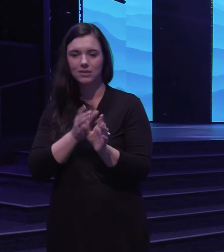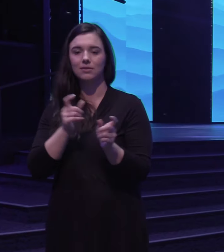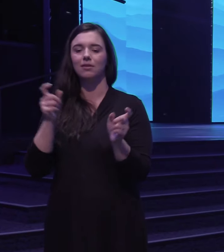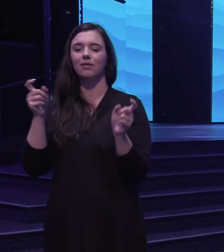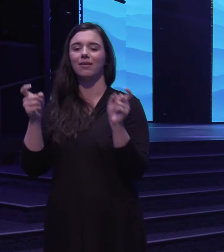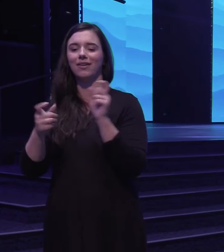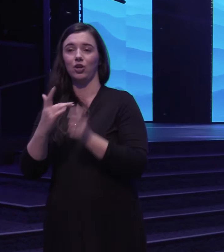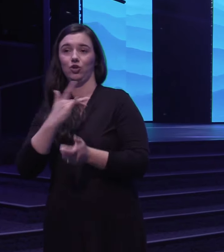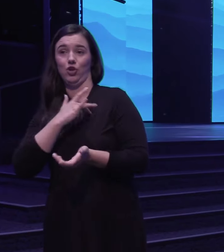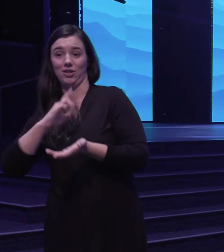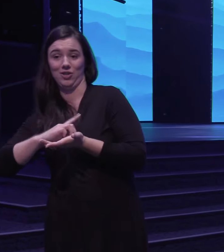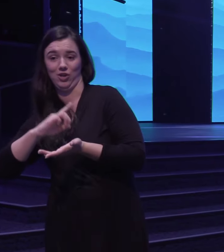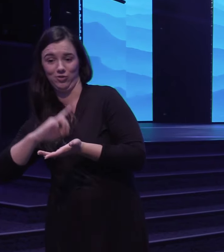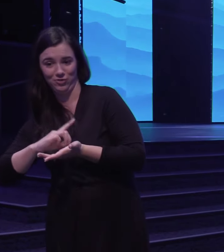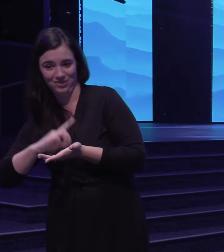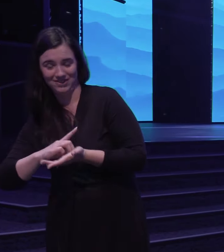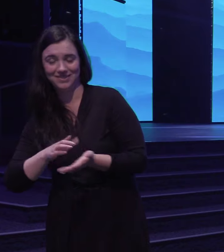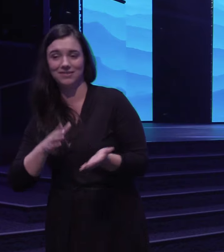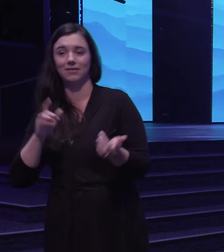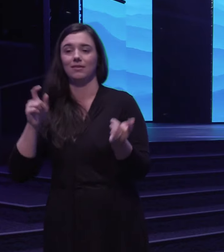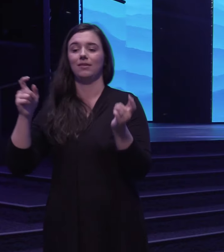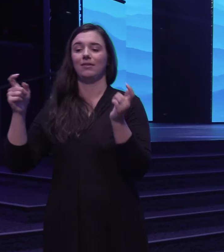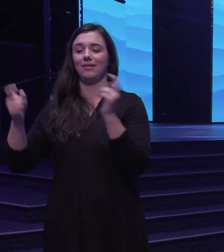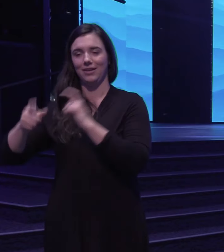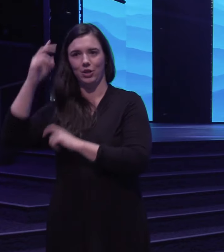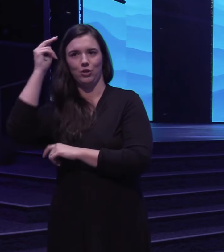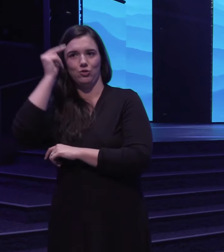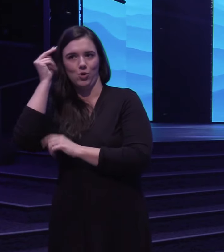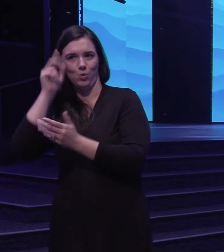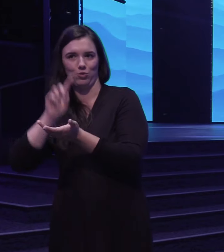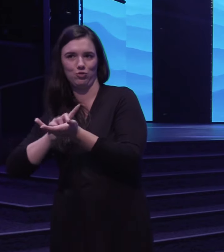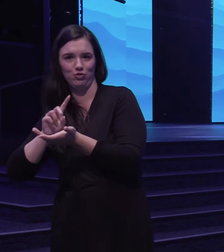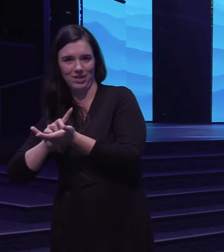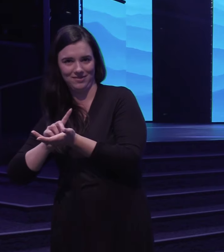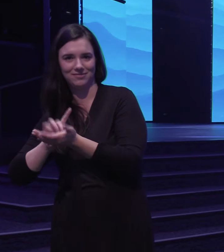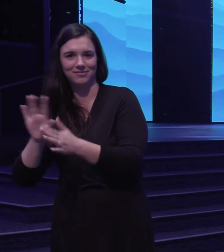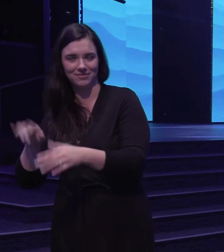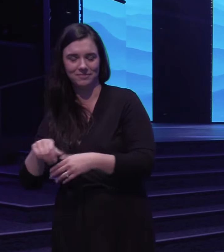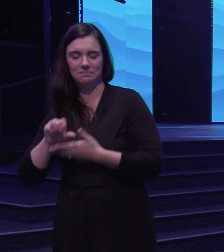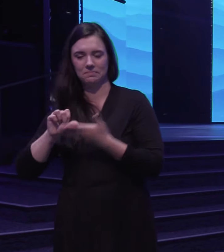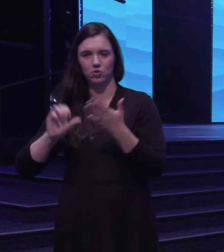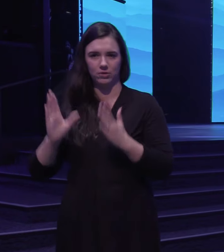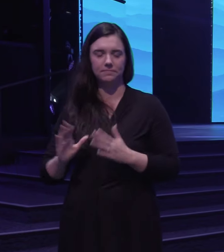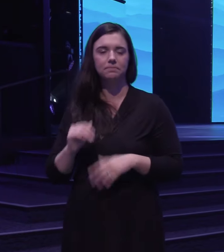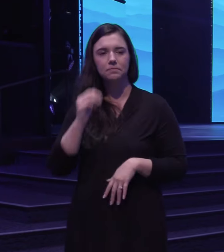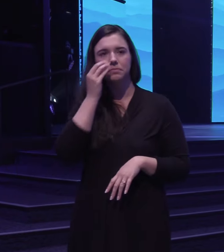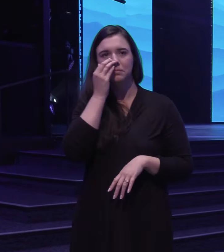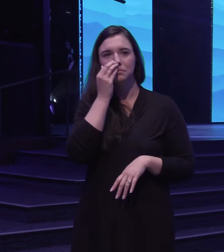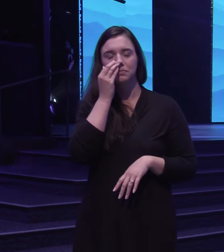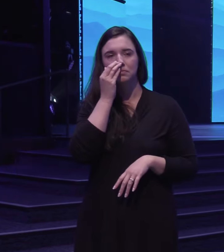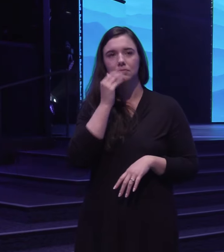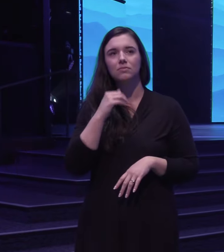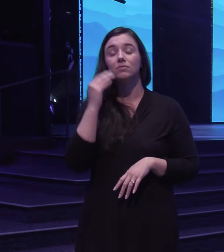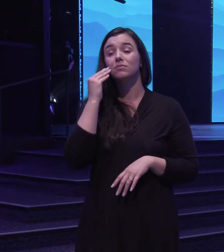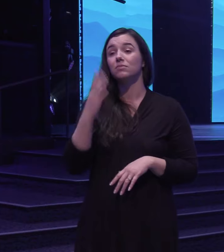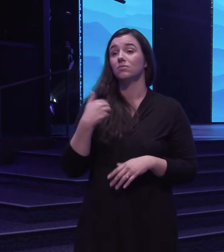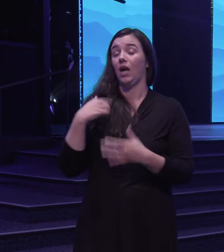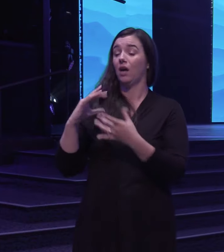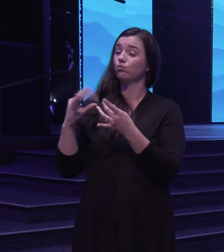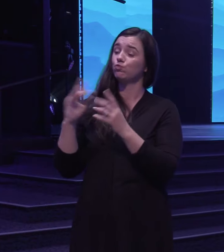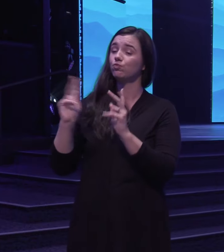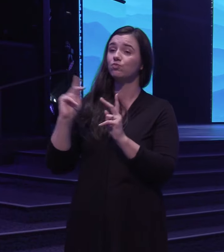to cardiovascular surgeon to neurosurgeon. And when I decided that I wanted to be a